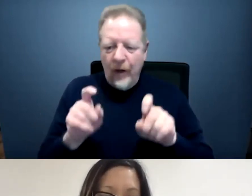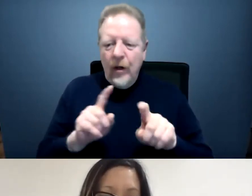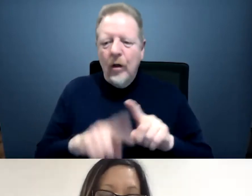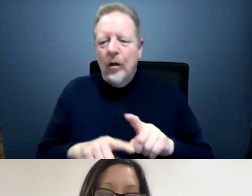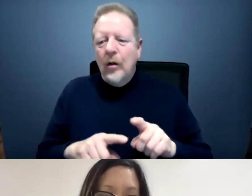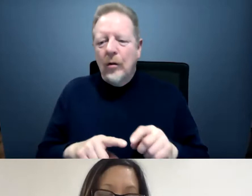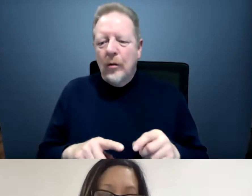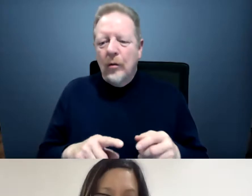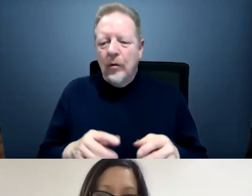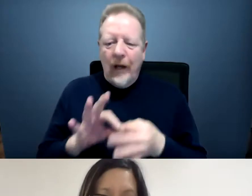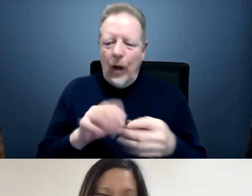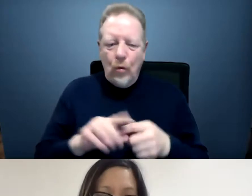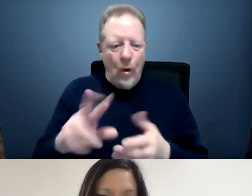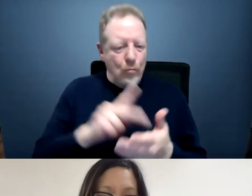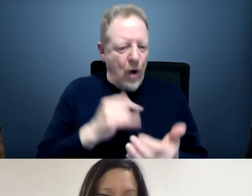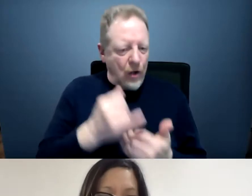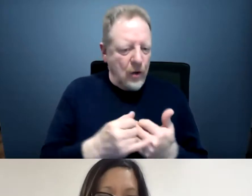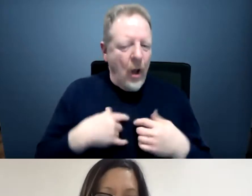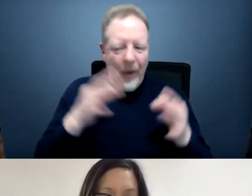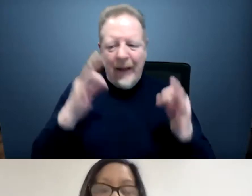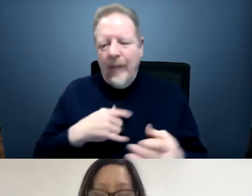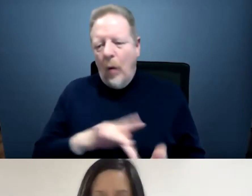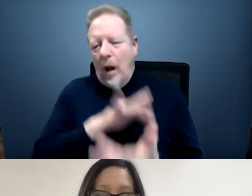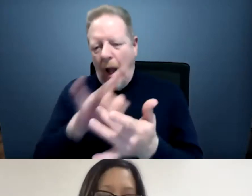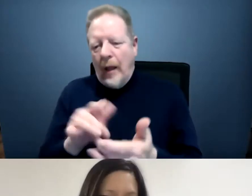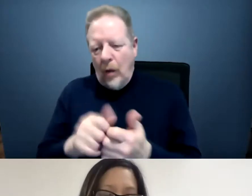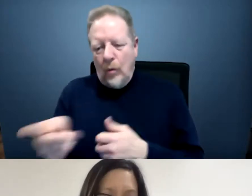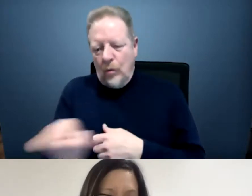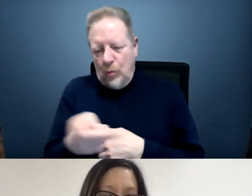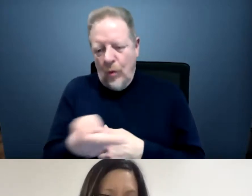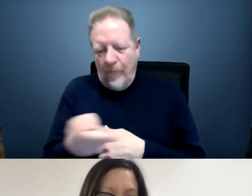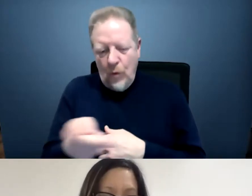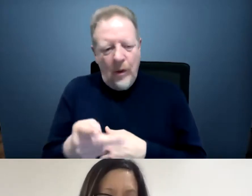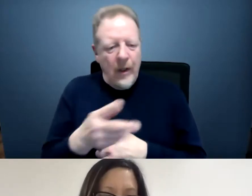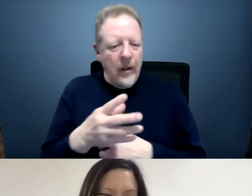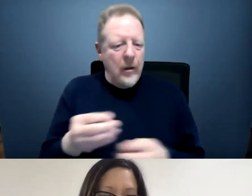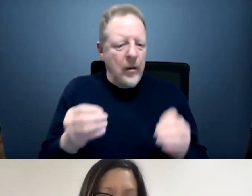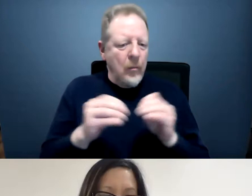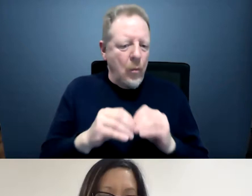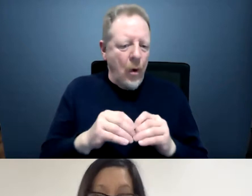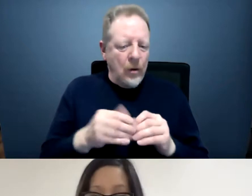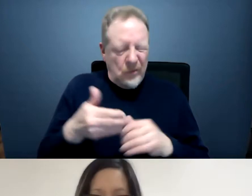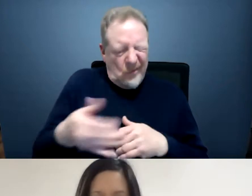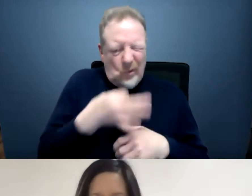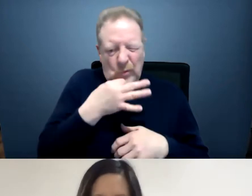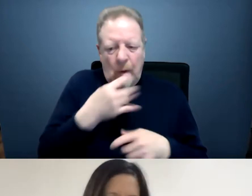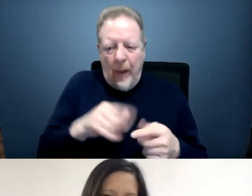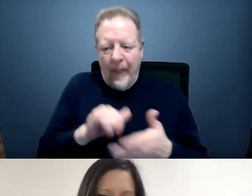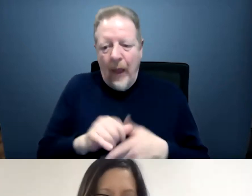So I'll definitely reach out to you two, more specifically about that. Okay. Okay.